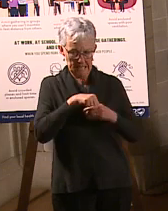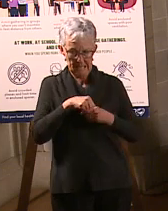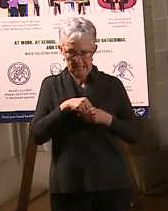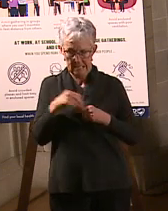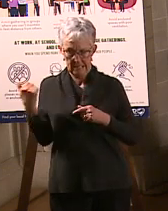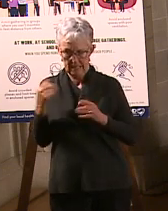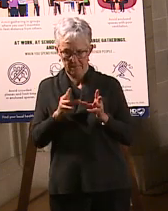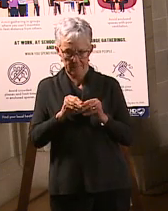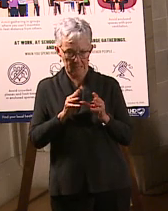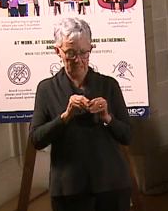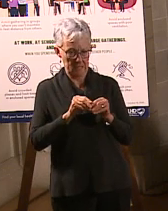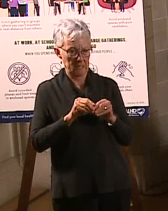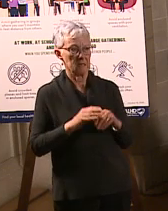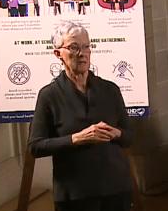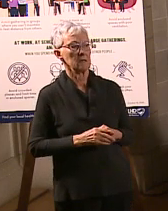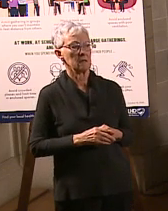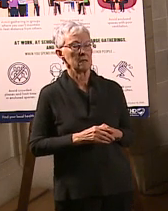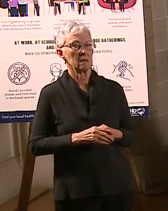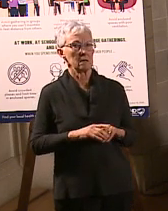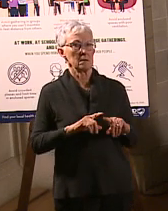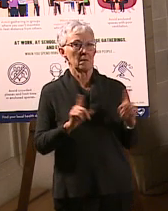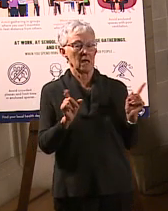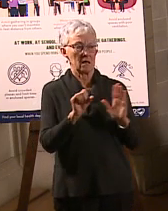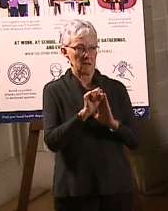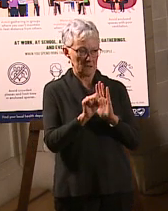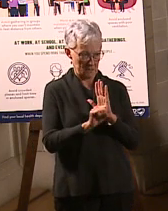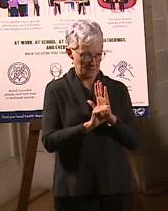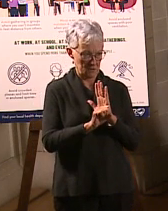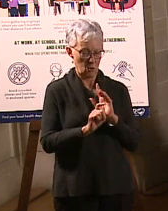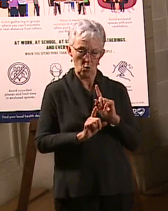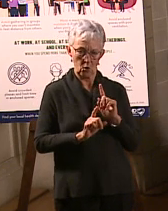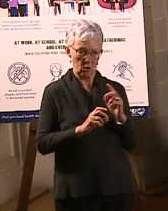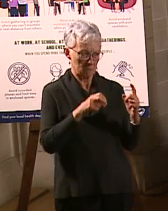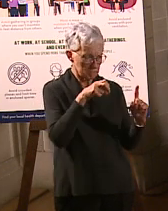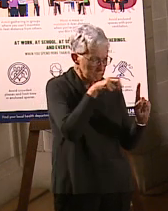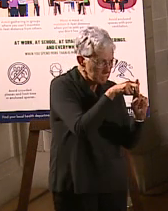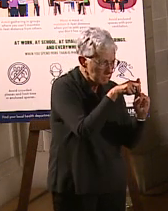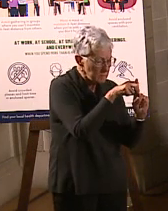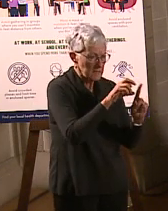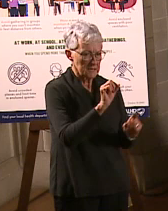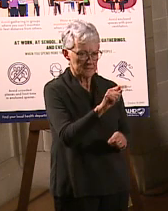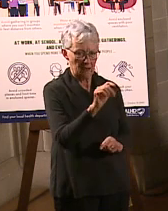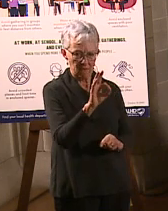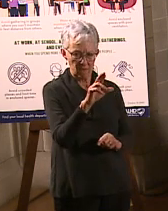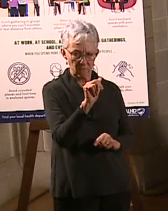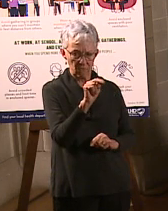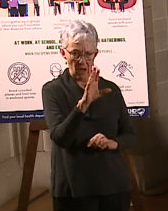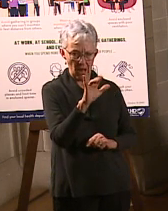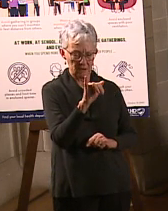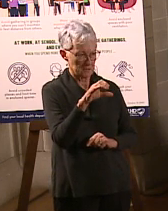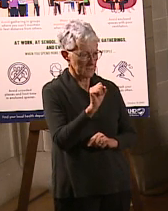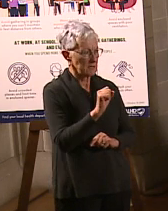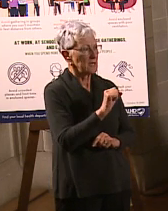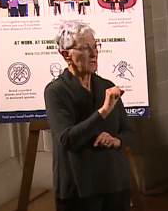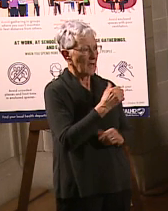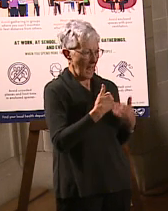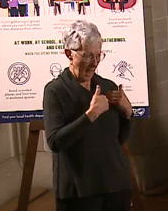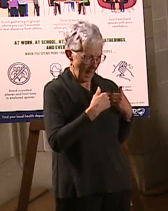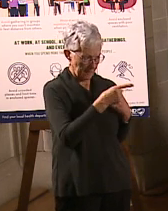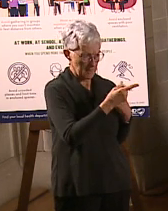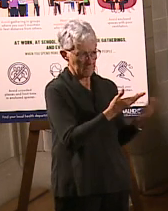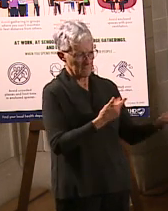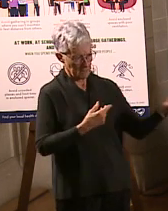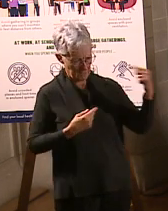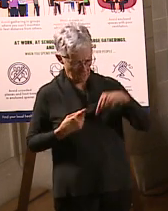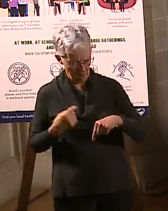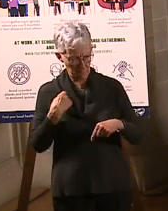tell you that the state, went to St. Francis, had them come here, reviewed their finances, and so